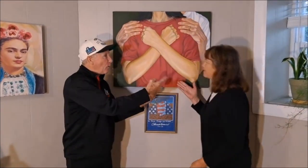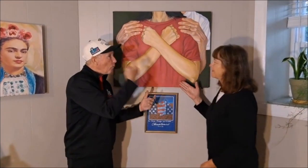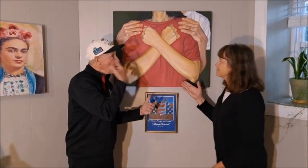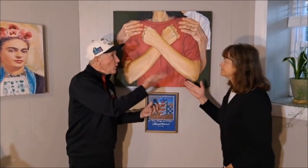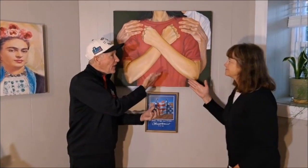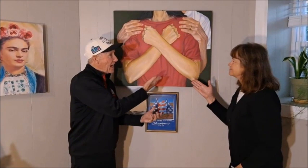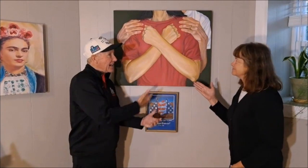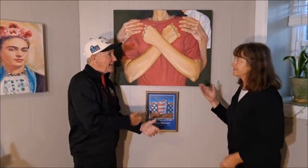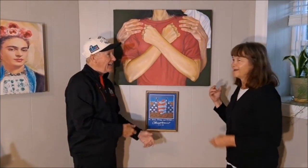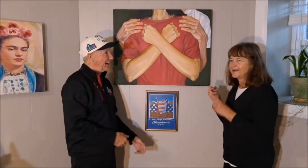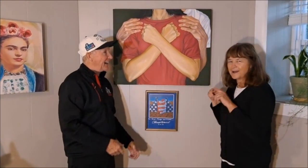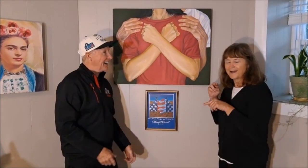What do you think?